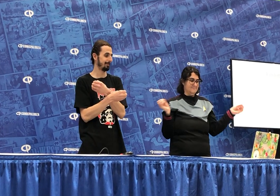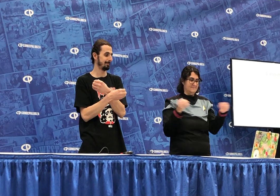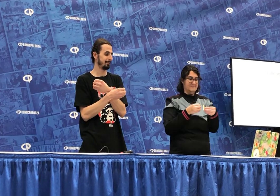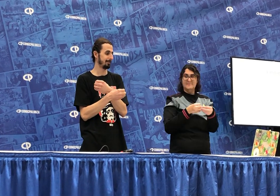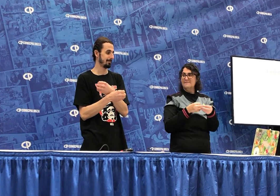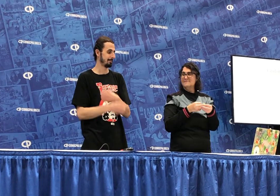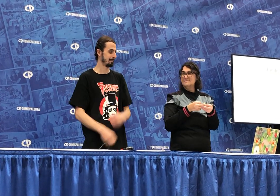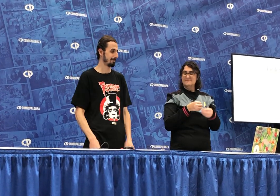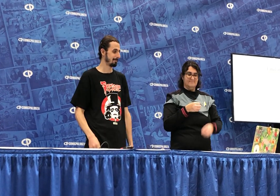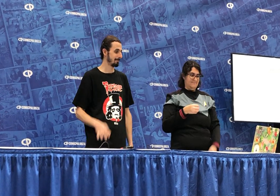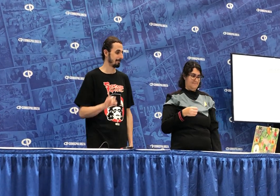for office.